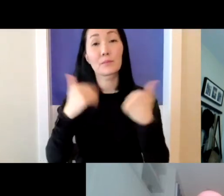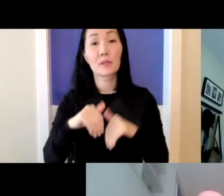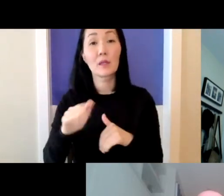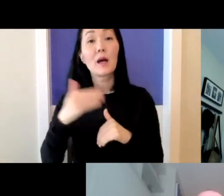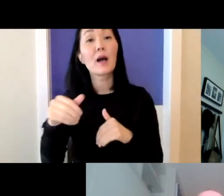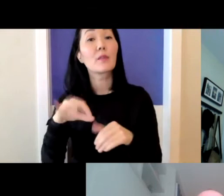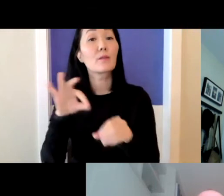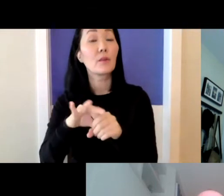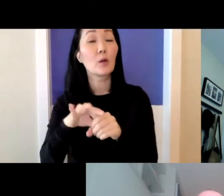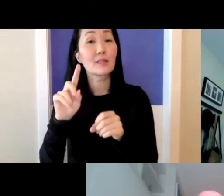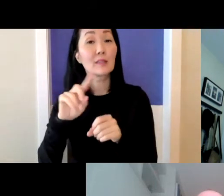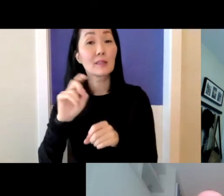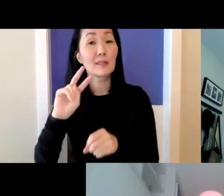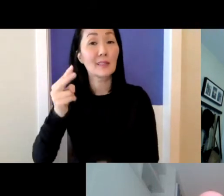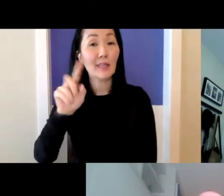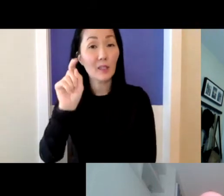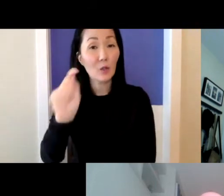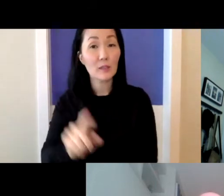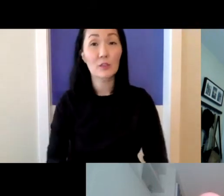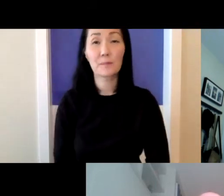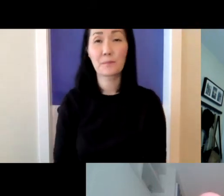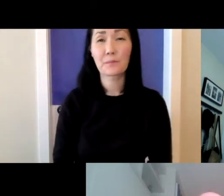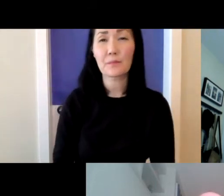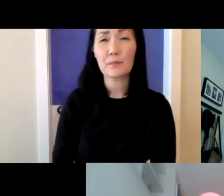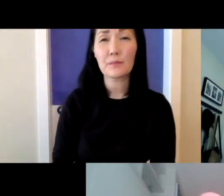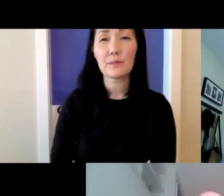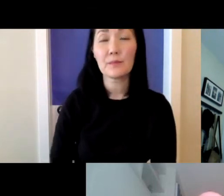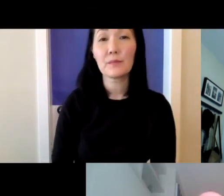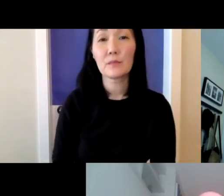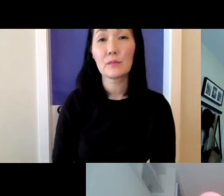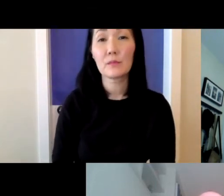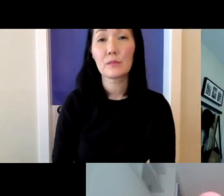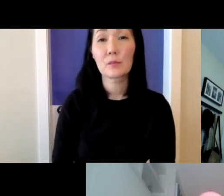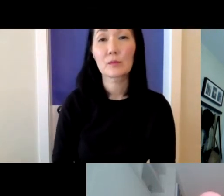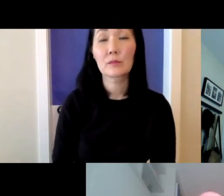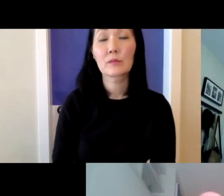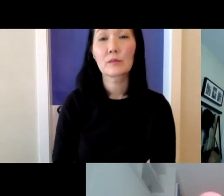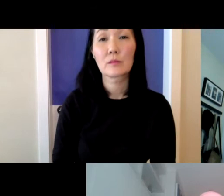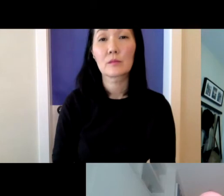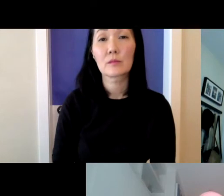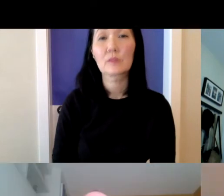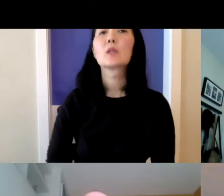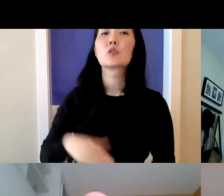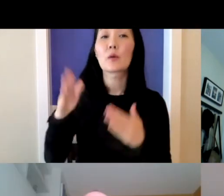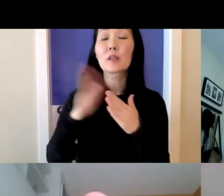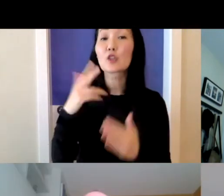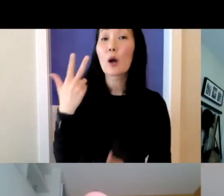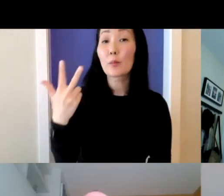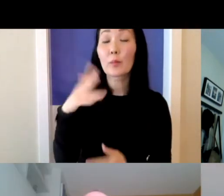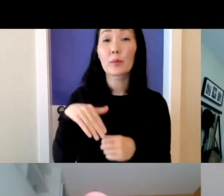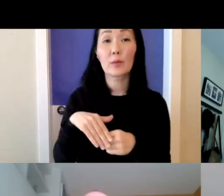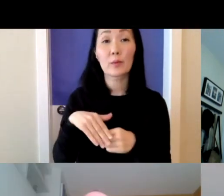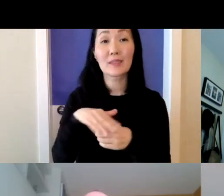And the second question is, which of the following are the top three areas the city needs to focus on to be ready to meet the needs of